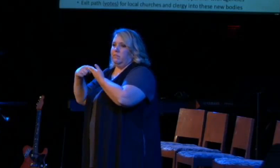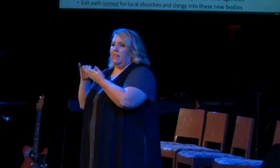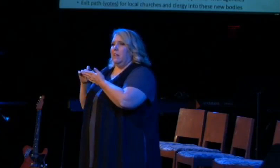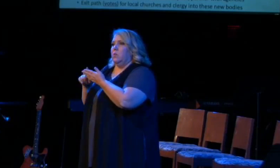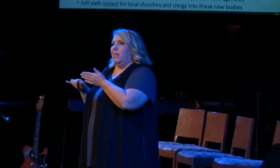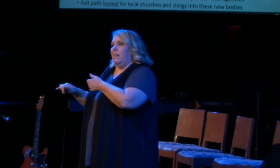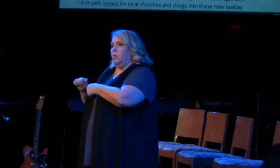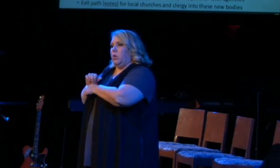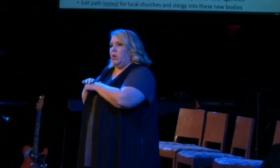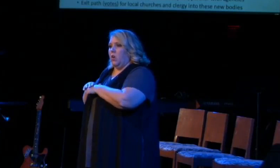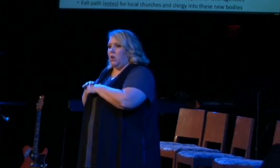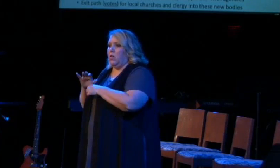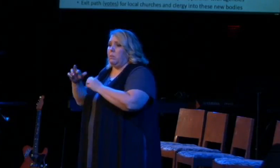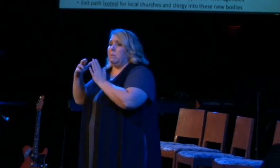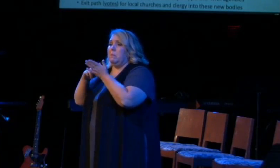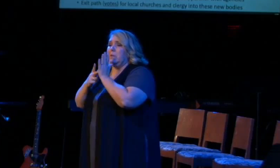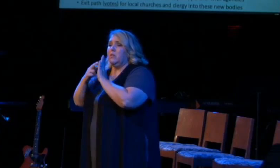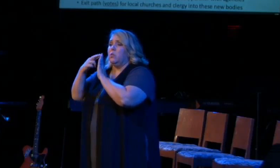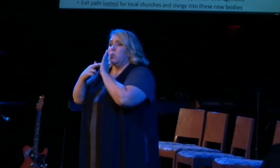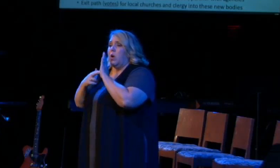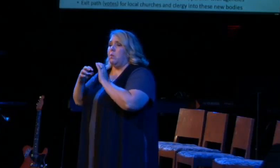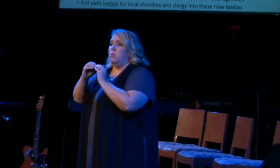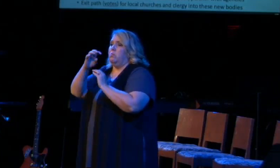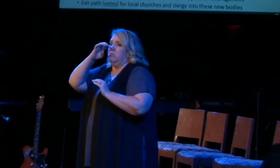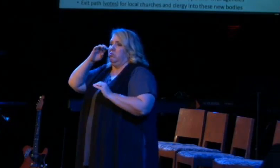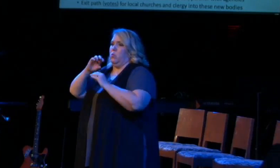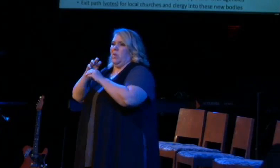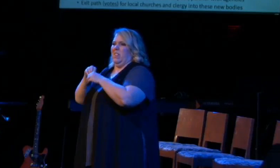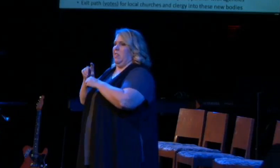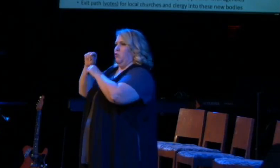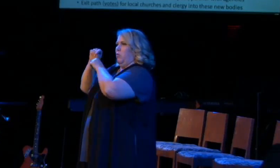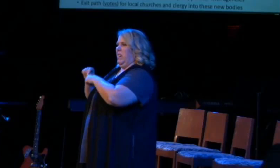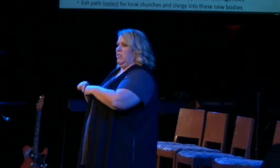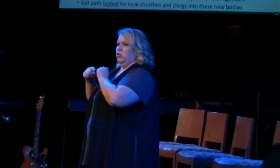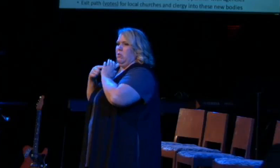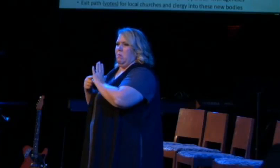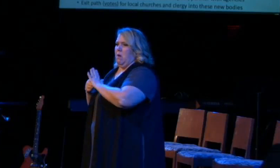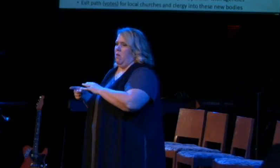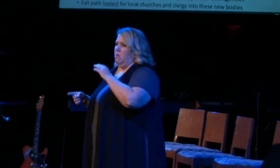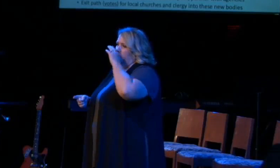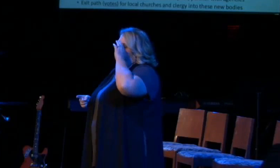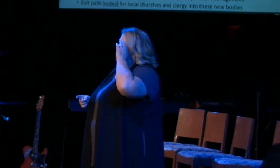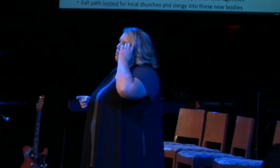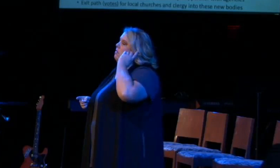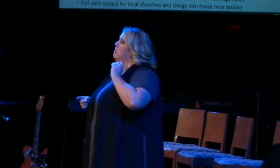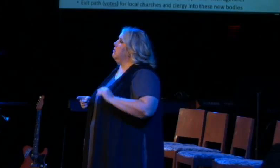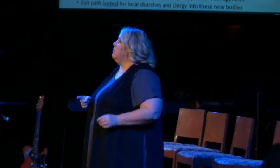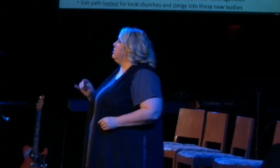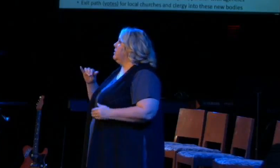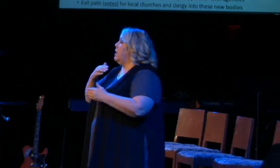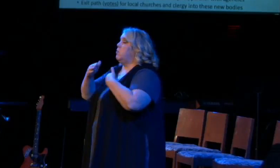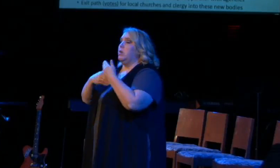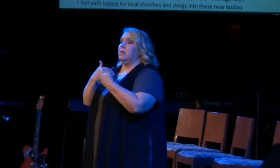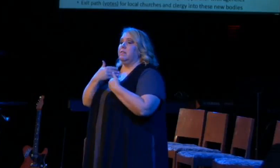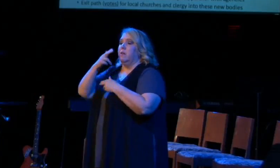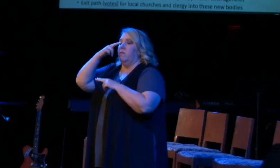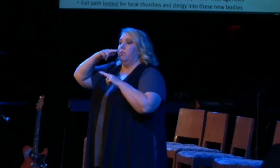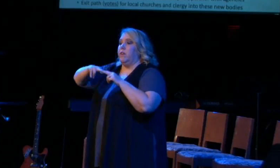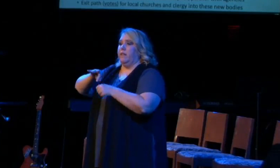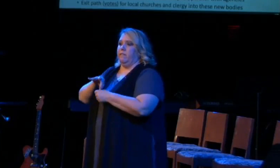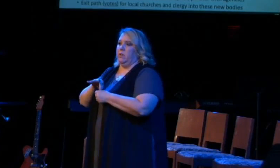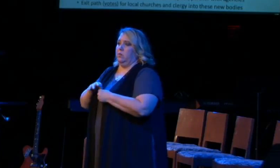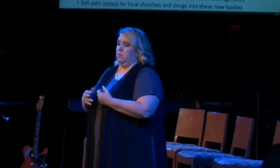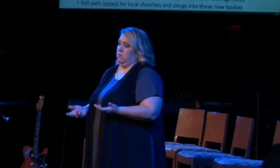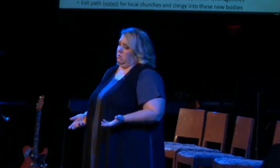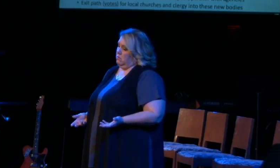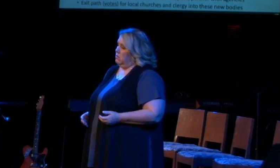on, tightening up the rules in our jurisprudence. And there would be, in this process, also some fun votes,